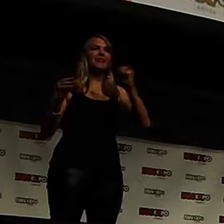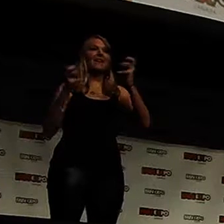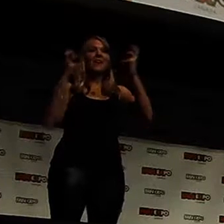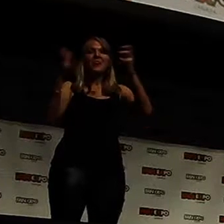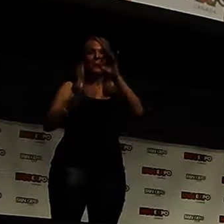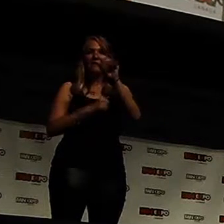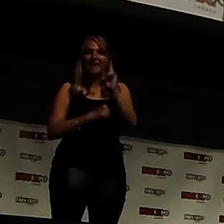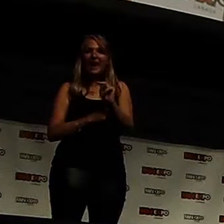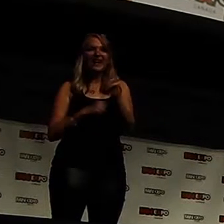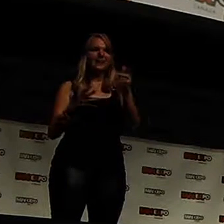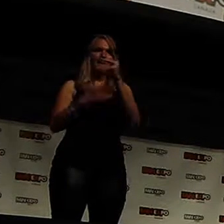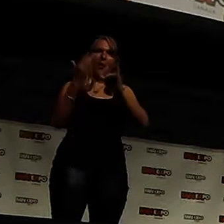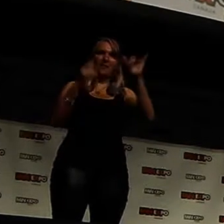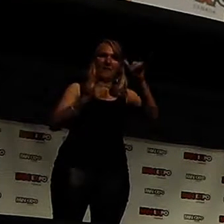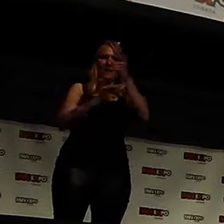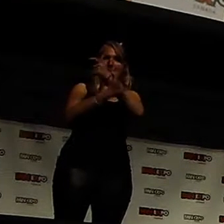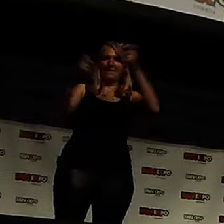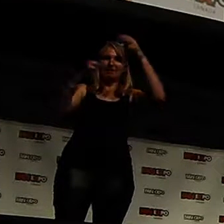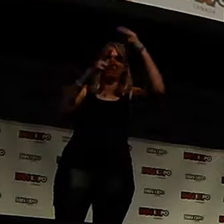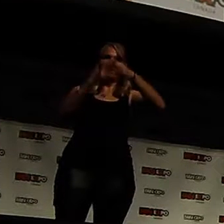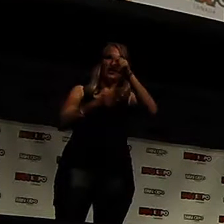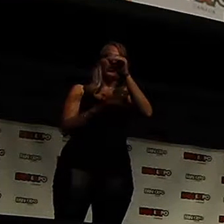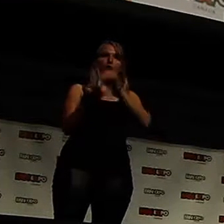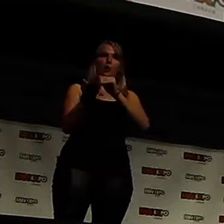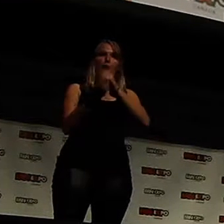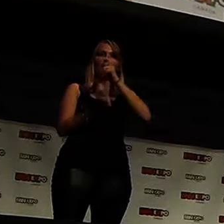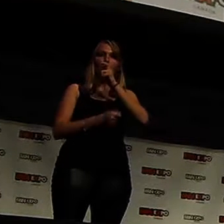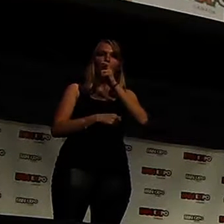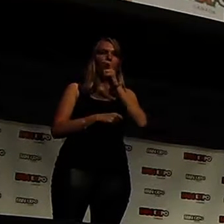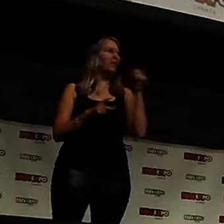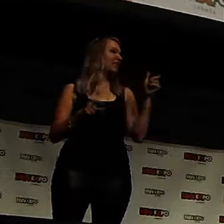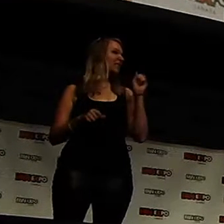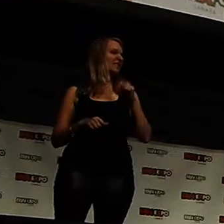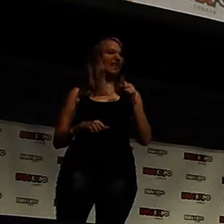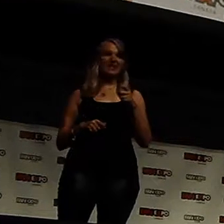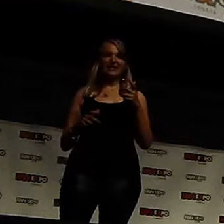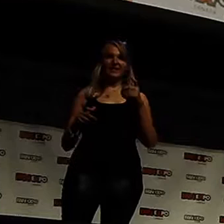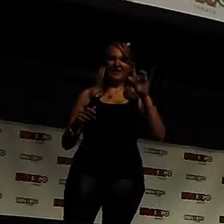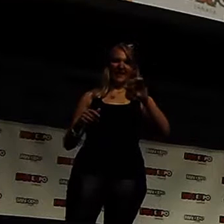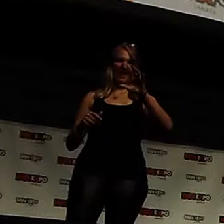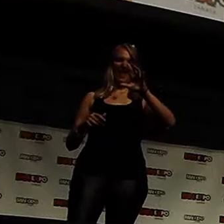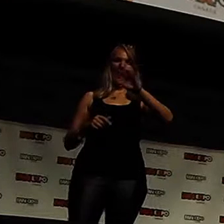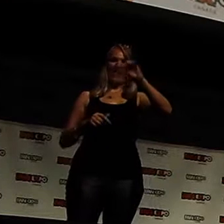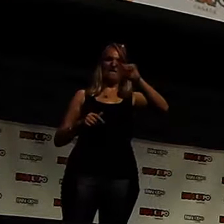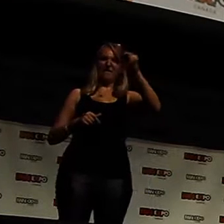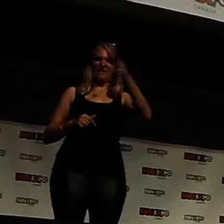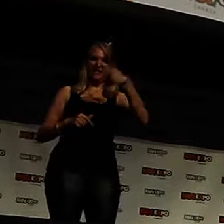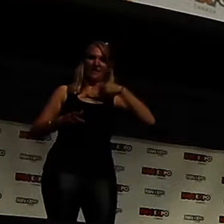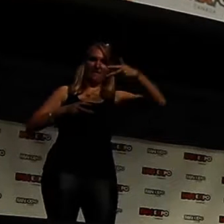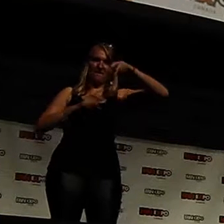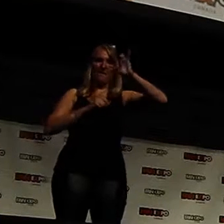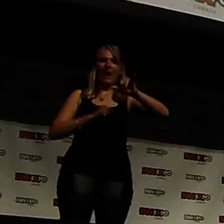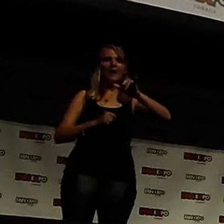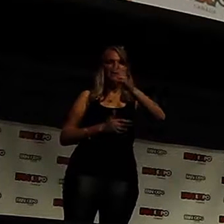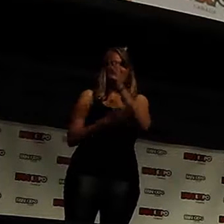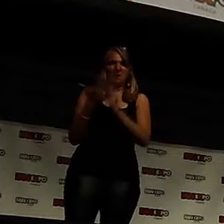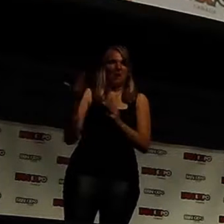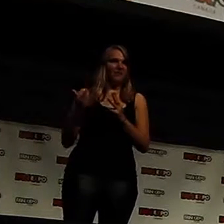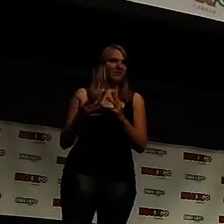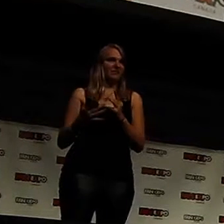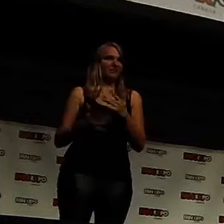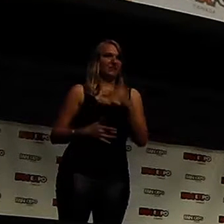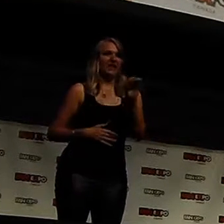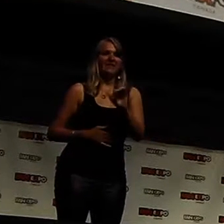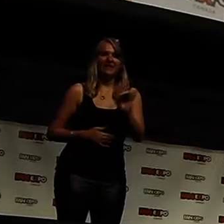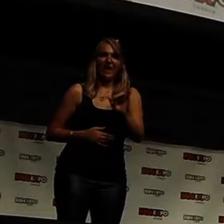being part of this institution. Yeah, I suppose so. I suppose that was what filming on the 50th felt like, and Billy came in, and David, and it's such